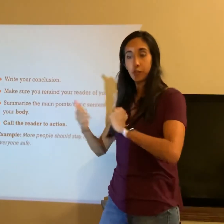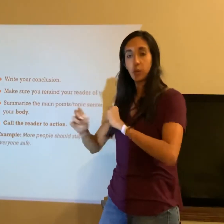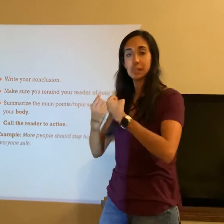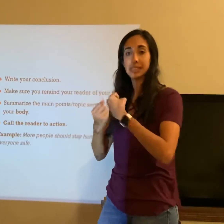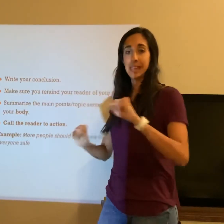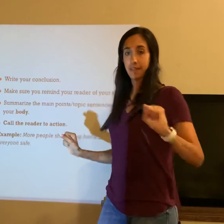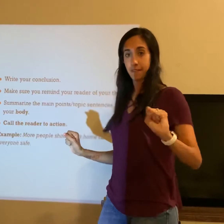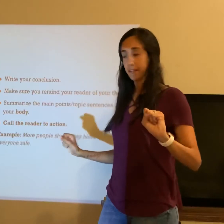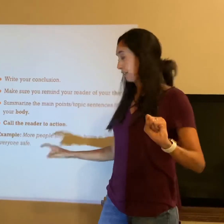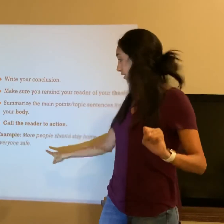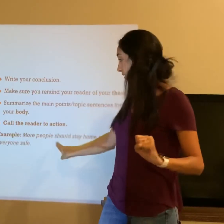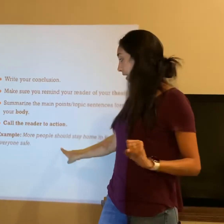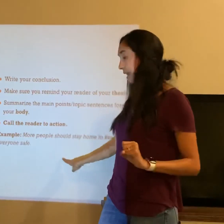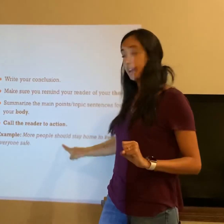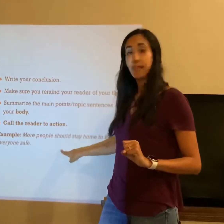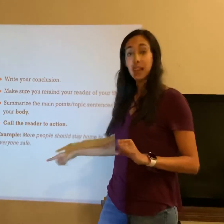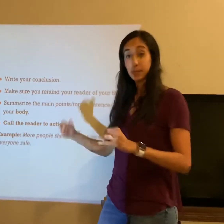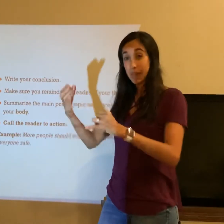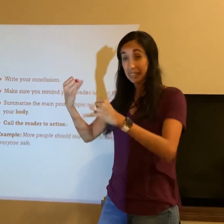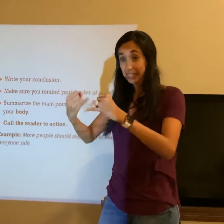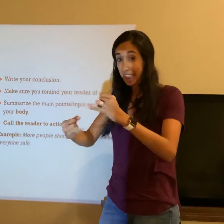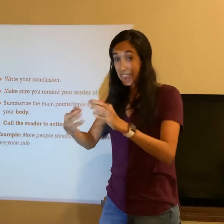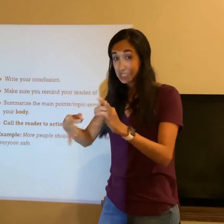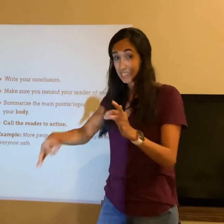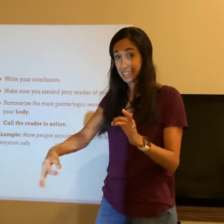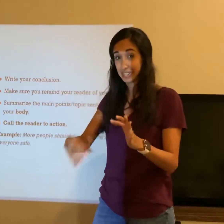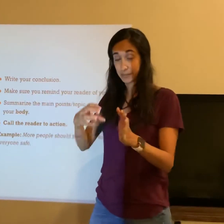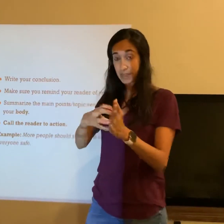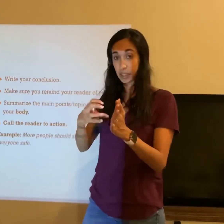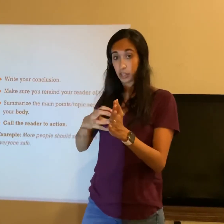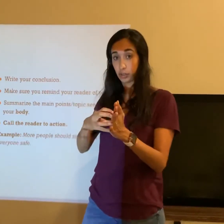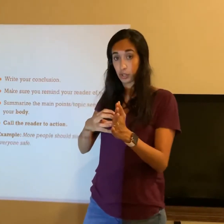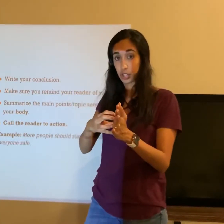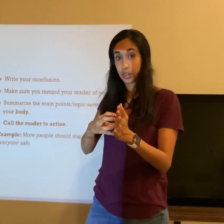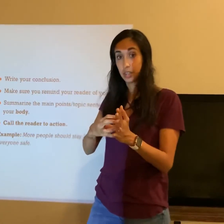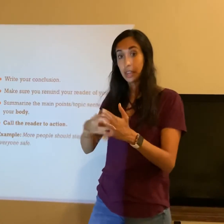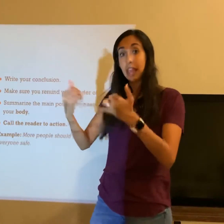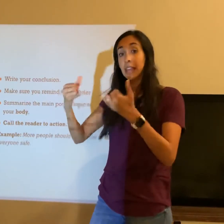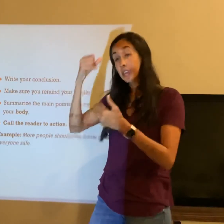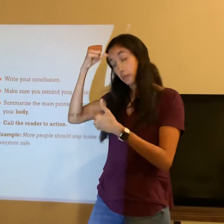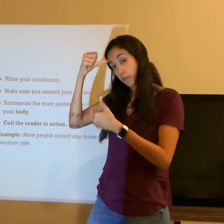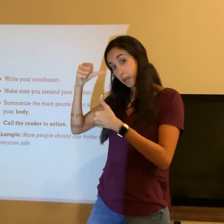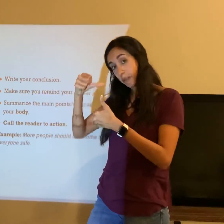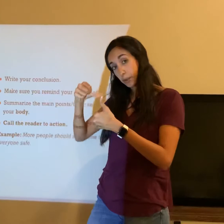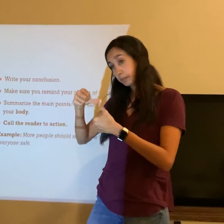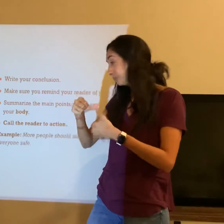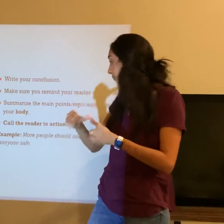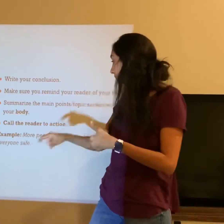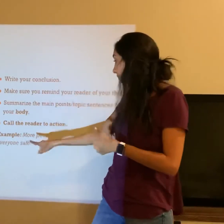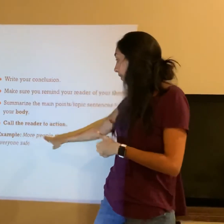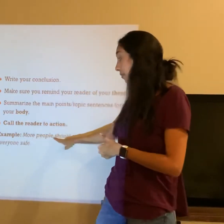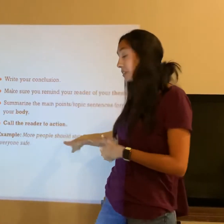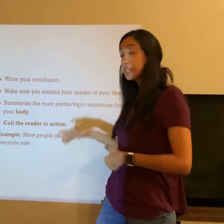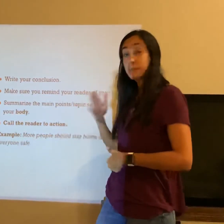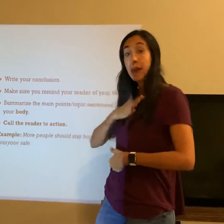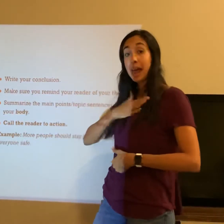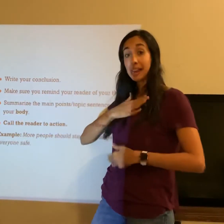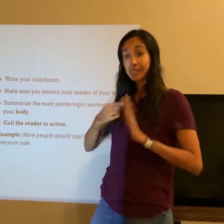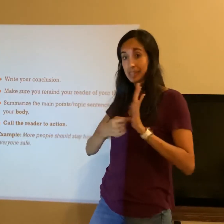everyone safe, okay? That's my last sentence in my conclusion. Now remember, this is my